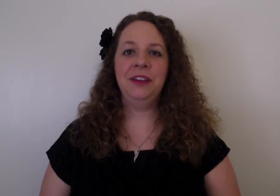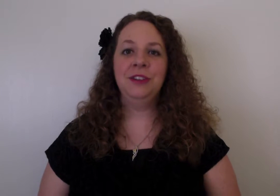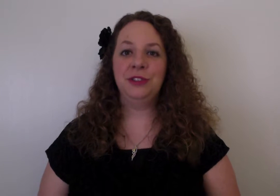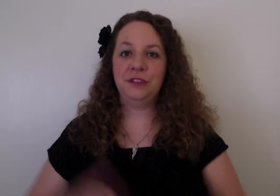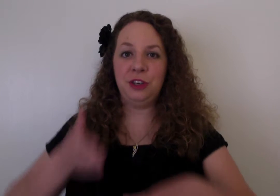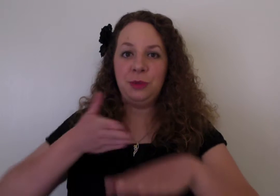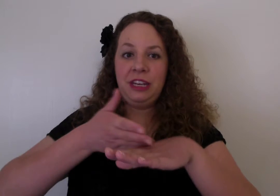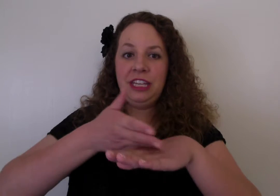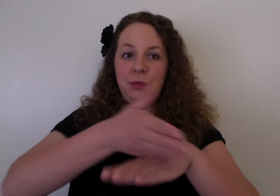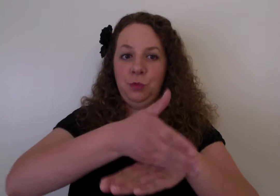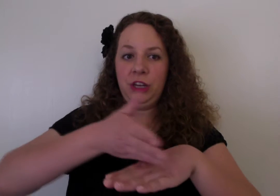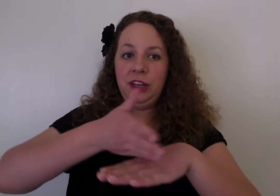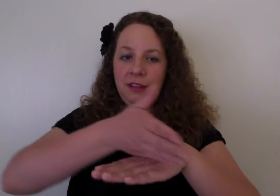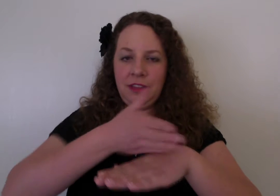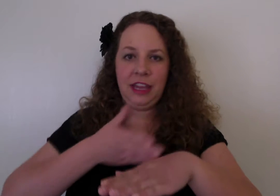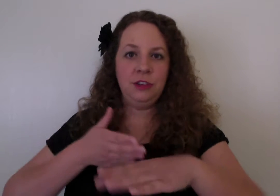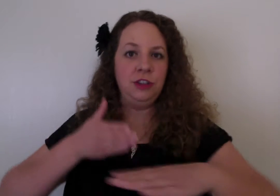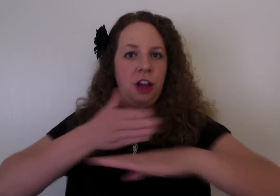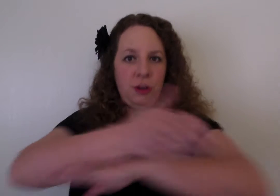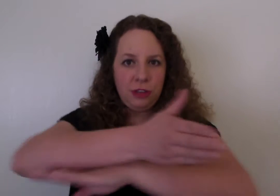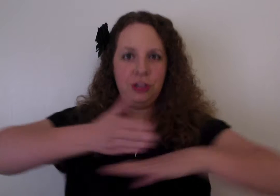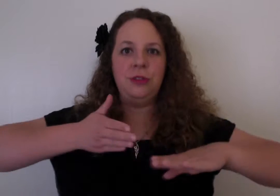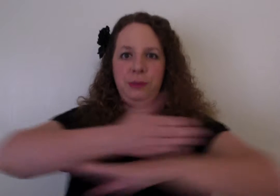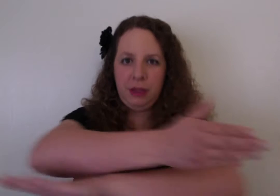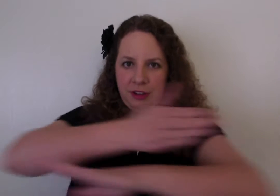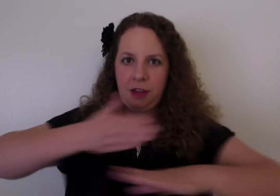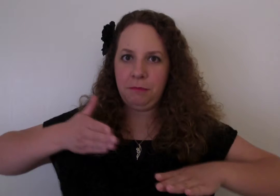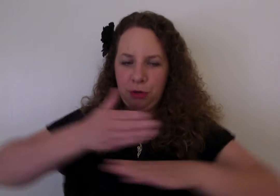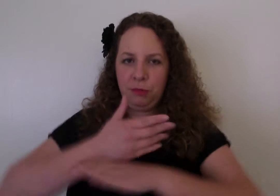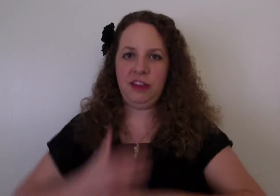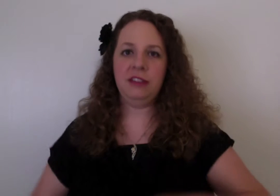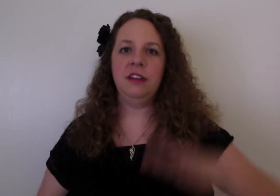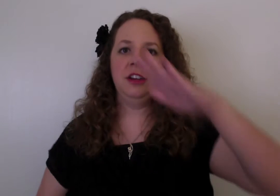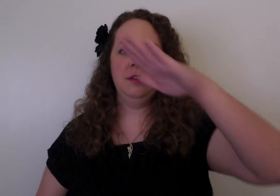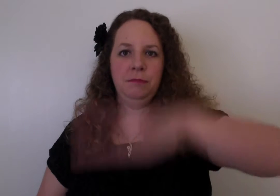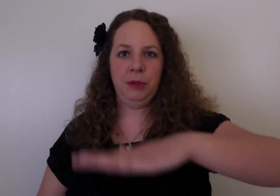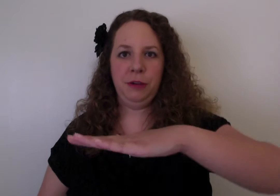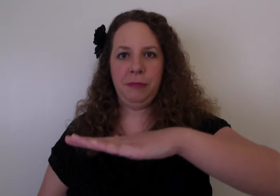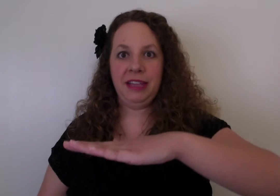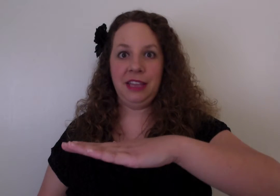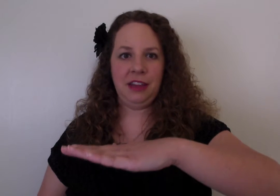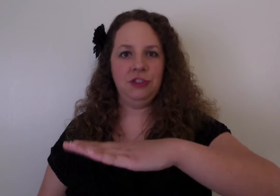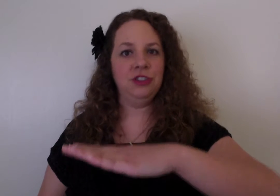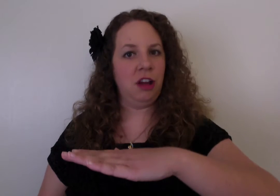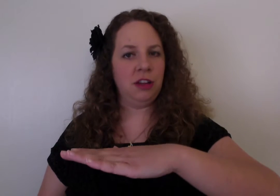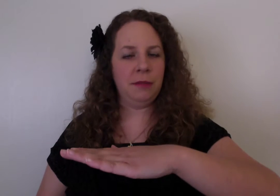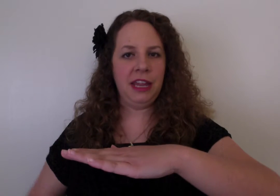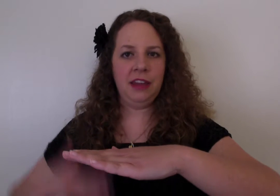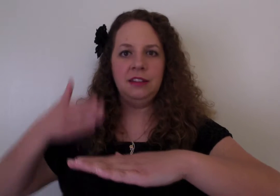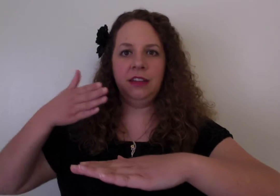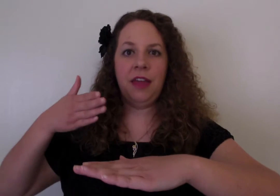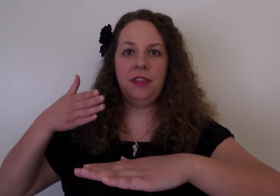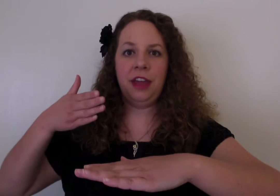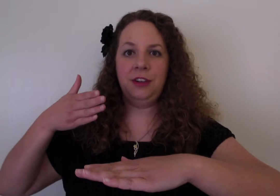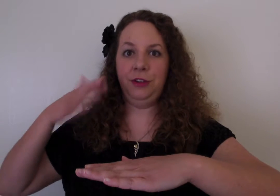The first one is wood. You're not going to go this way, they're not both moving. Put your base hand, your non-dominant hand, and then your